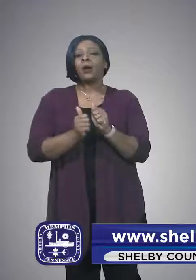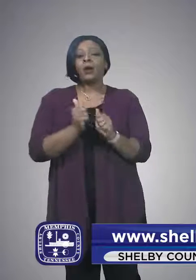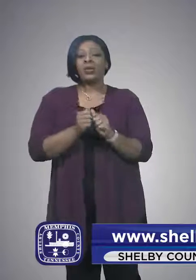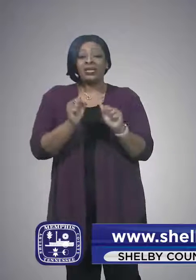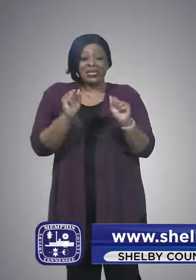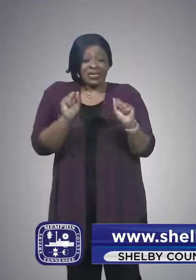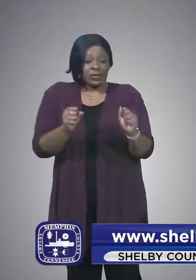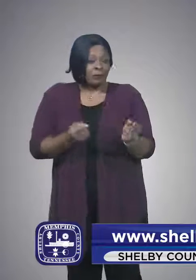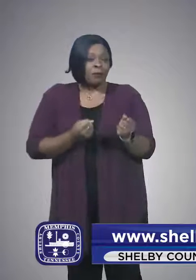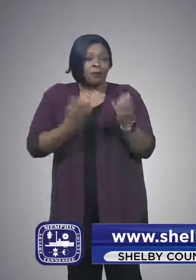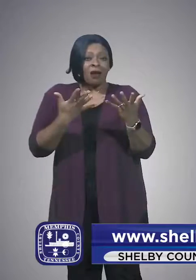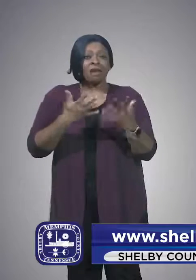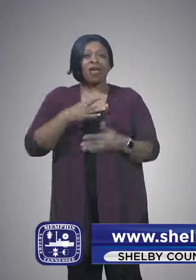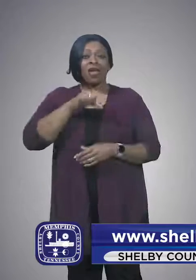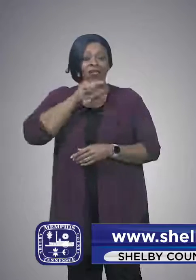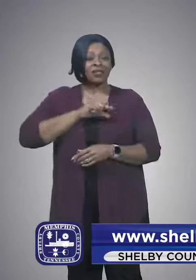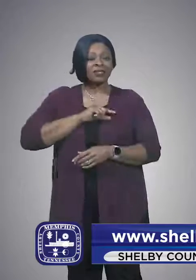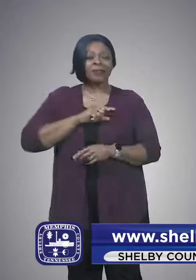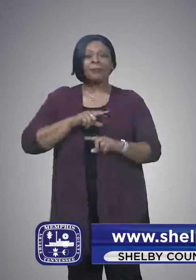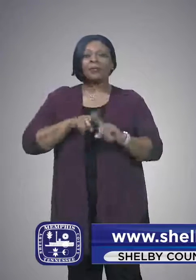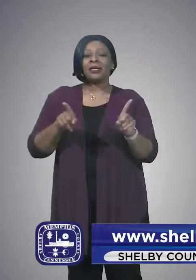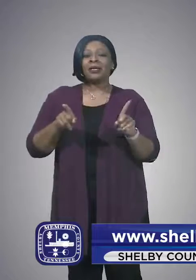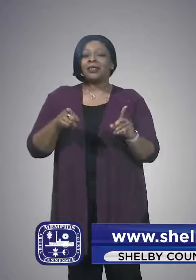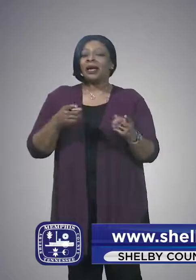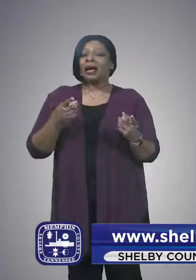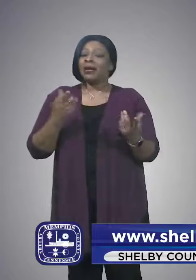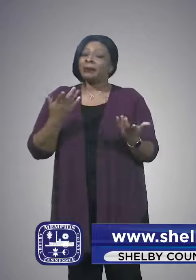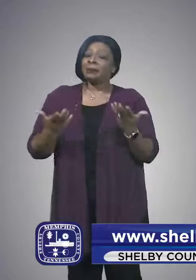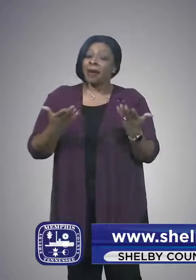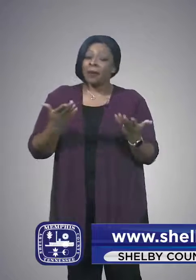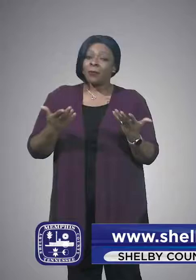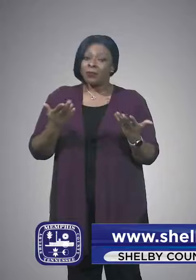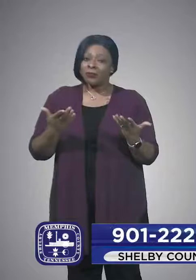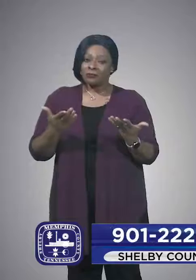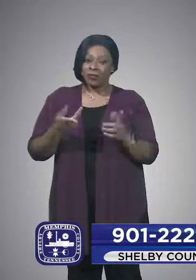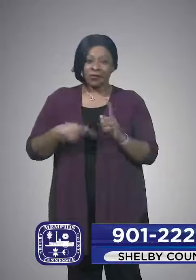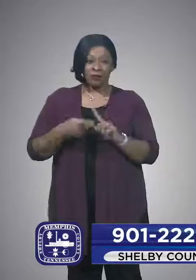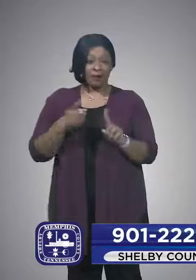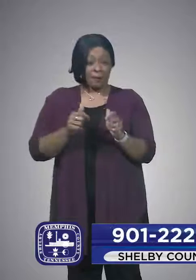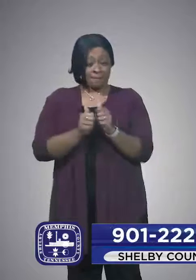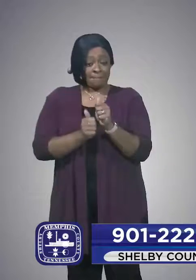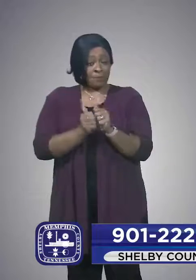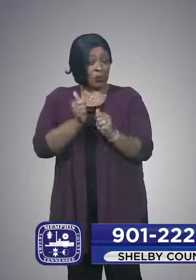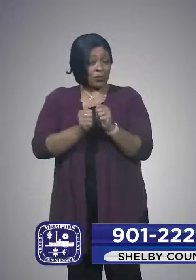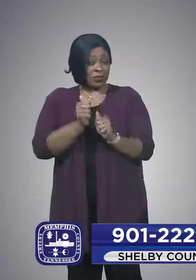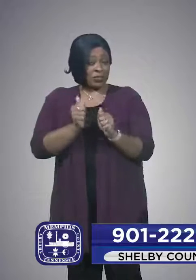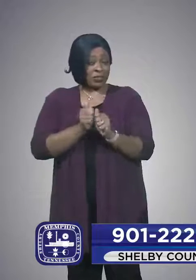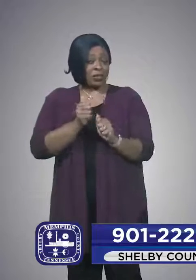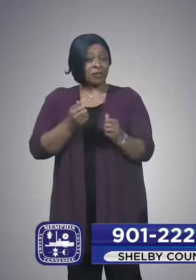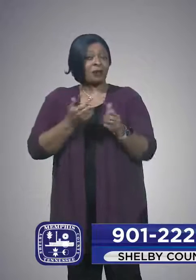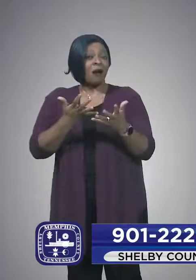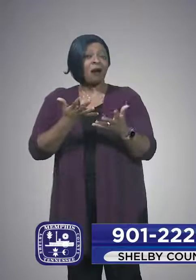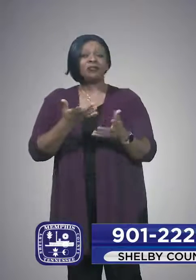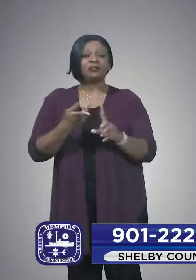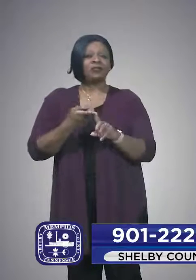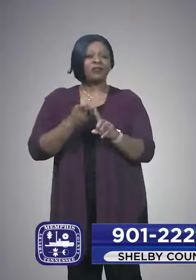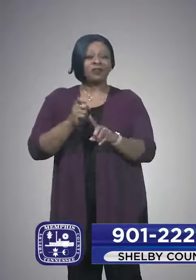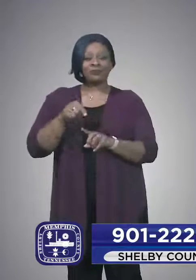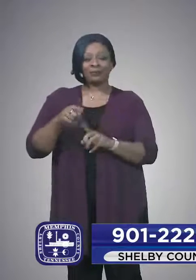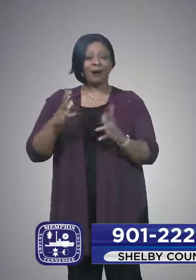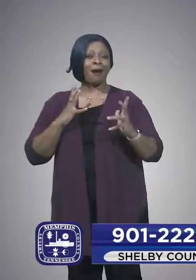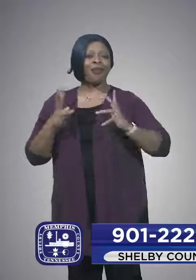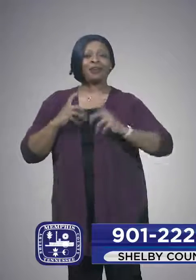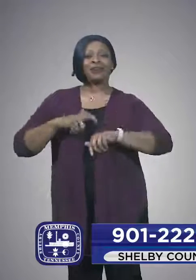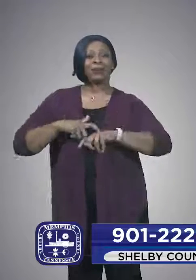can be attributed to Thanksgiving, but what I would say is much of it can also be attributed to the fact that this is the